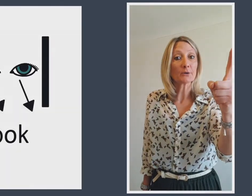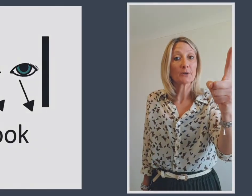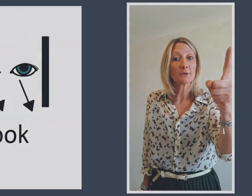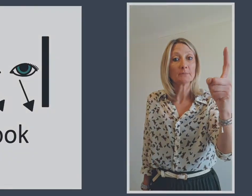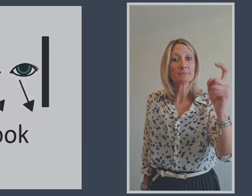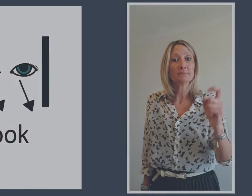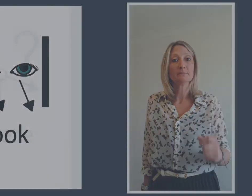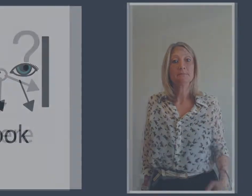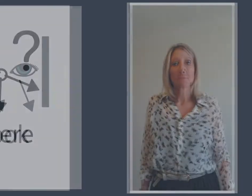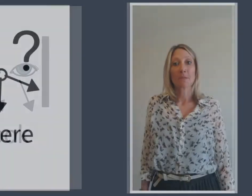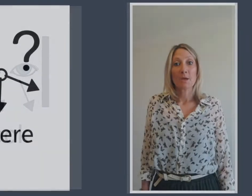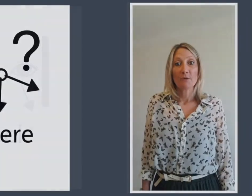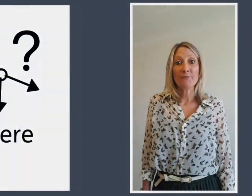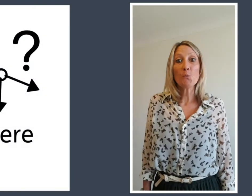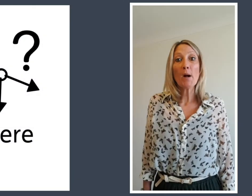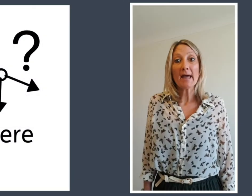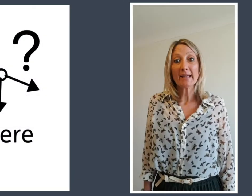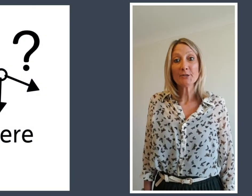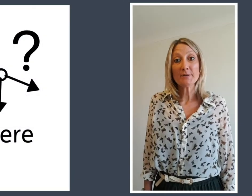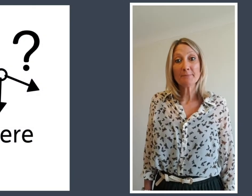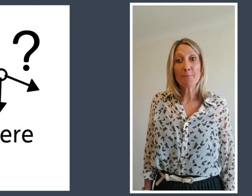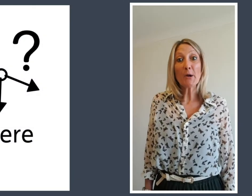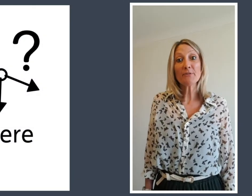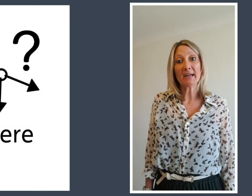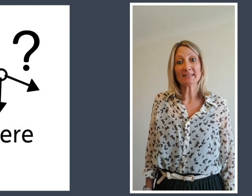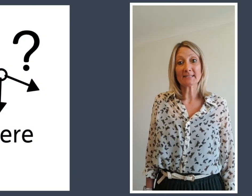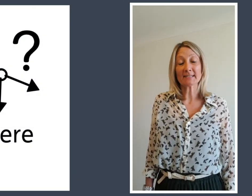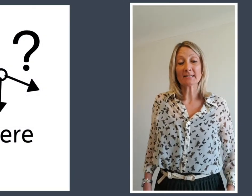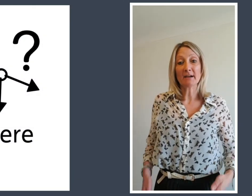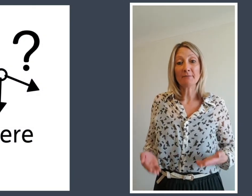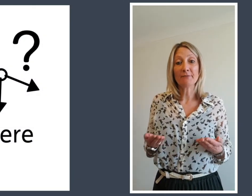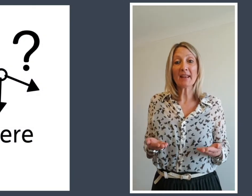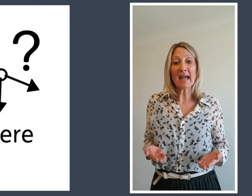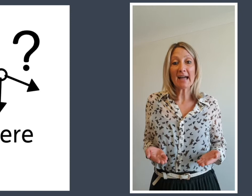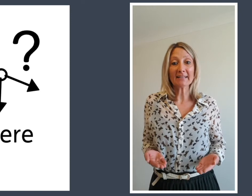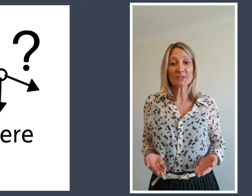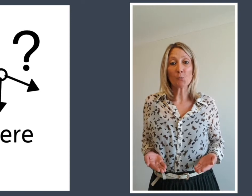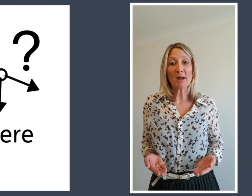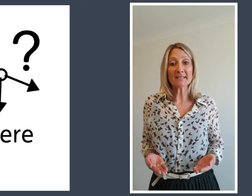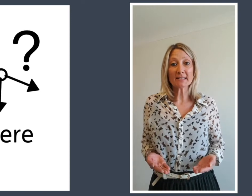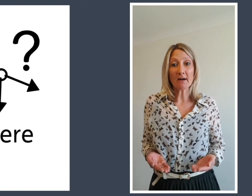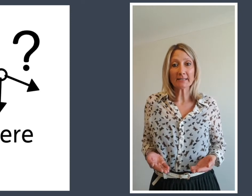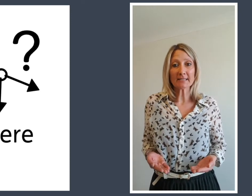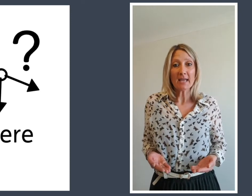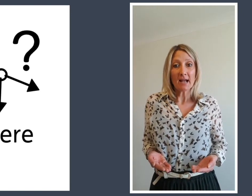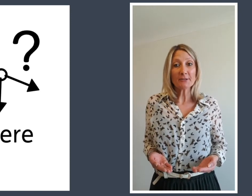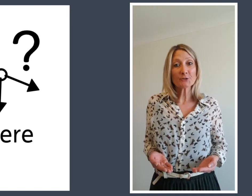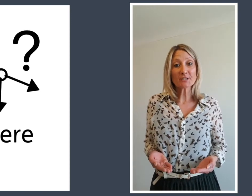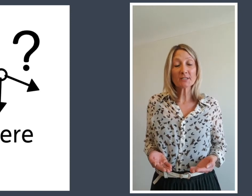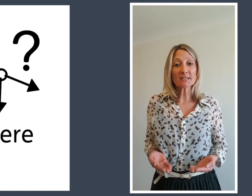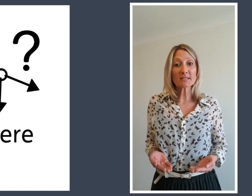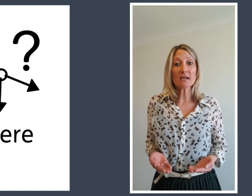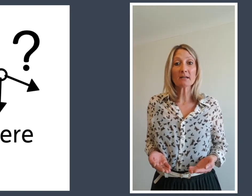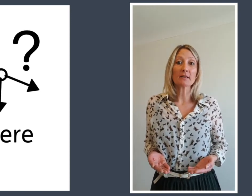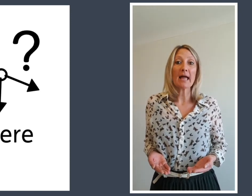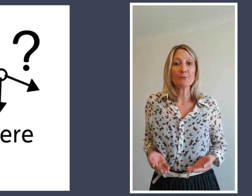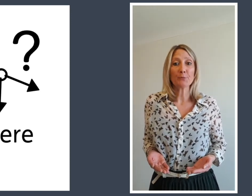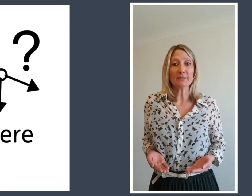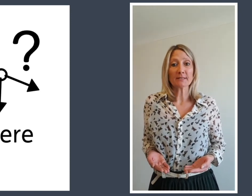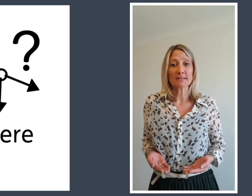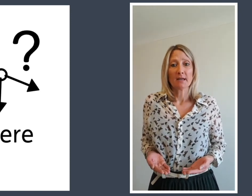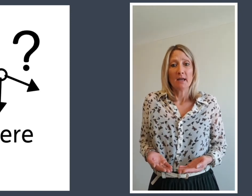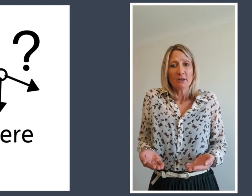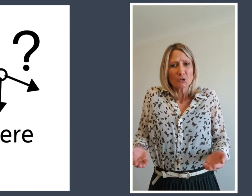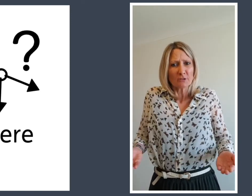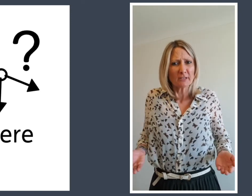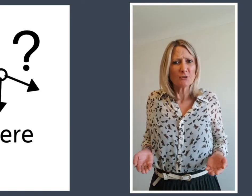Look. For wear, you need both hands this time, flat hands at waist height, and then you're just going to circle